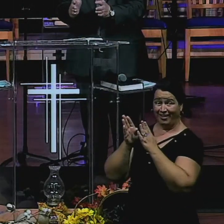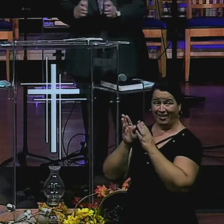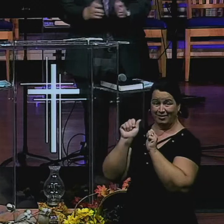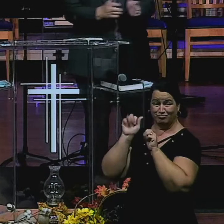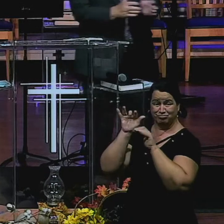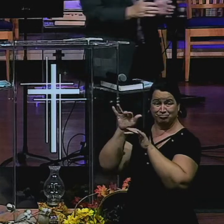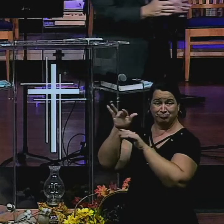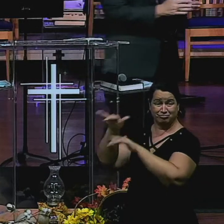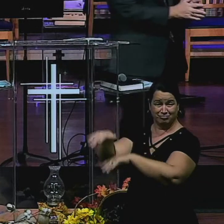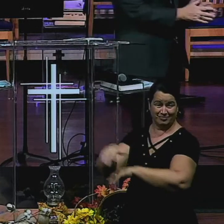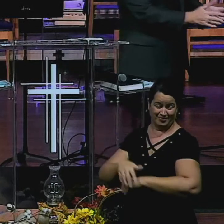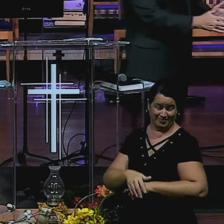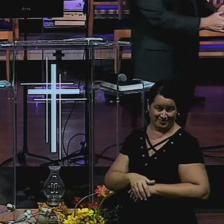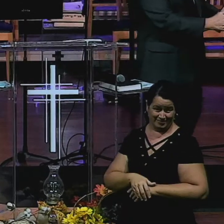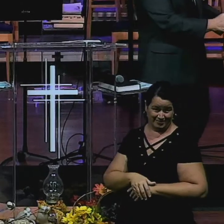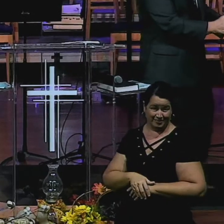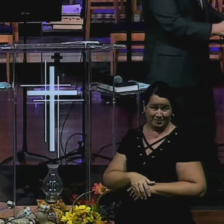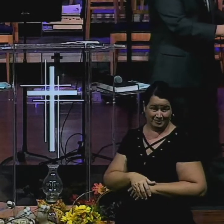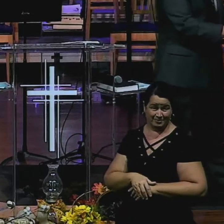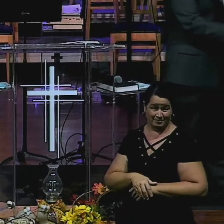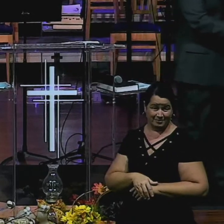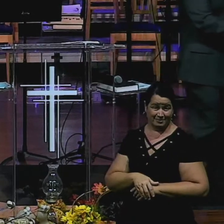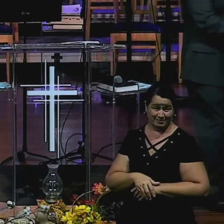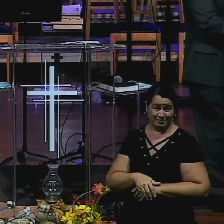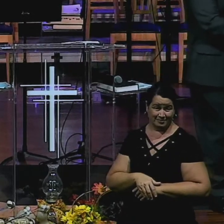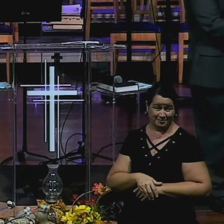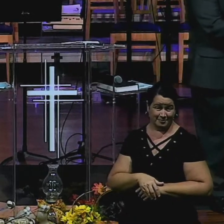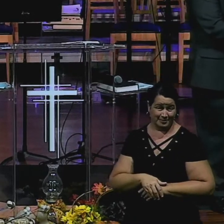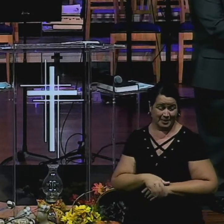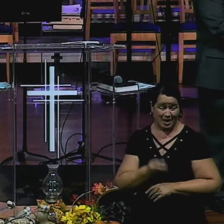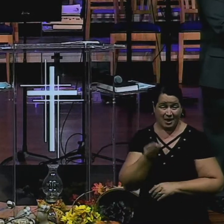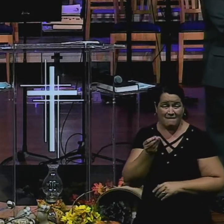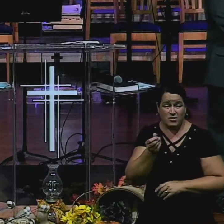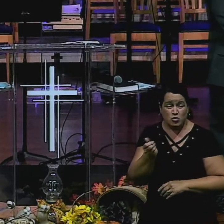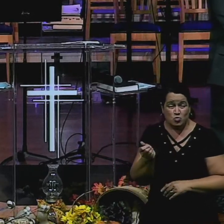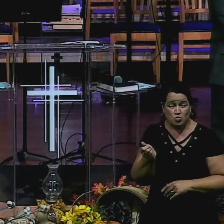life. And there's a narrow little gate that leads to life. He said, few